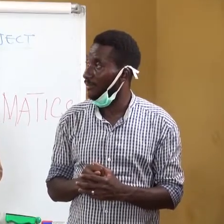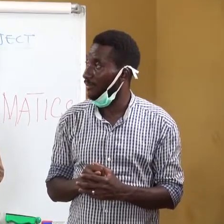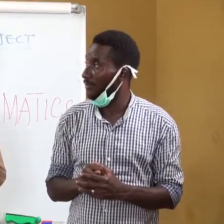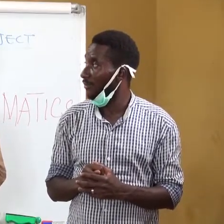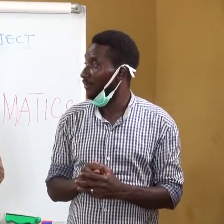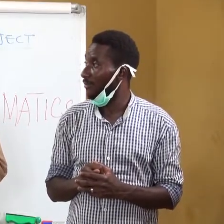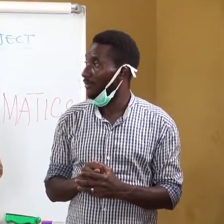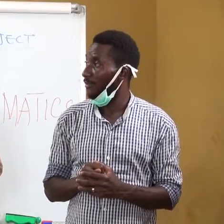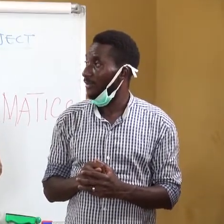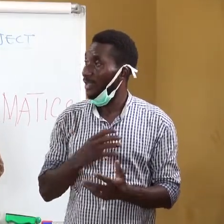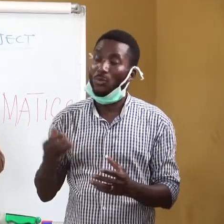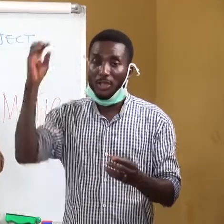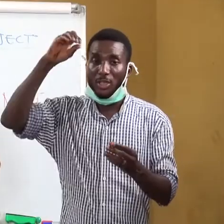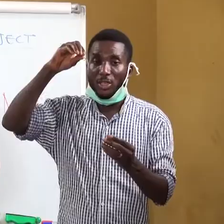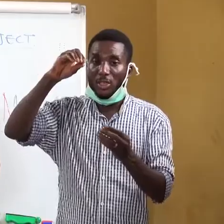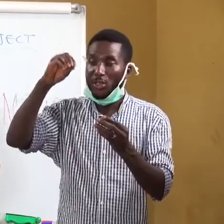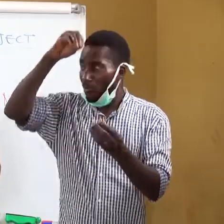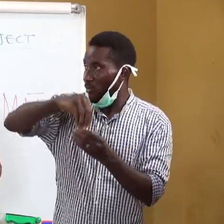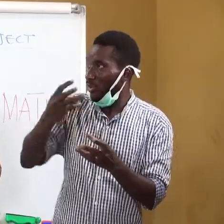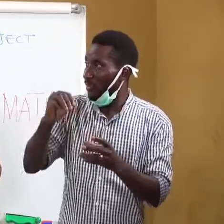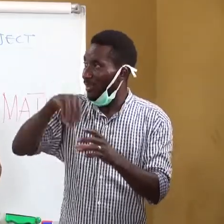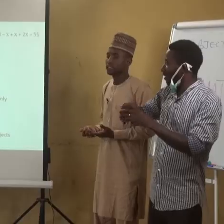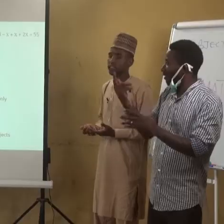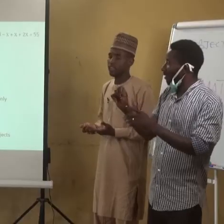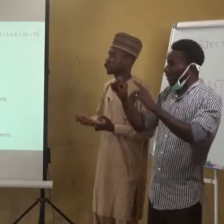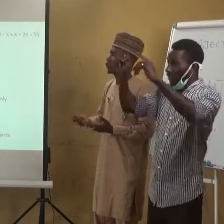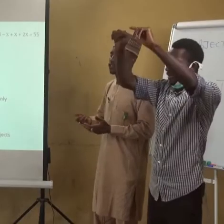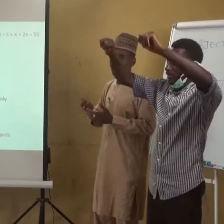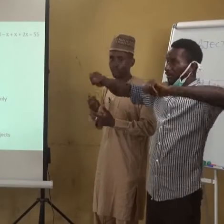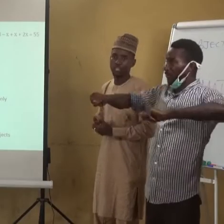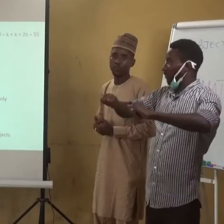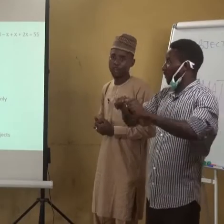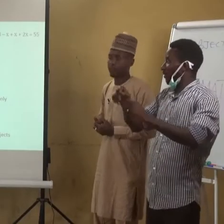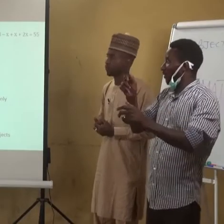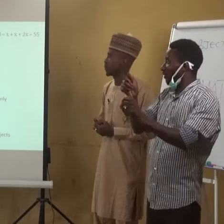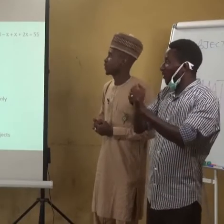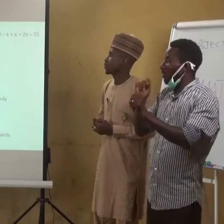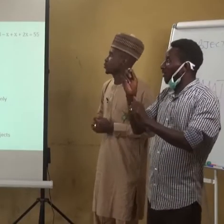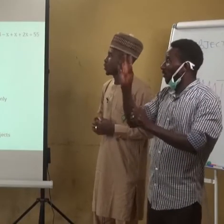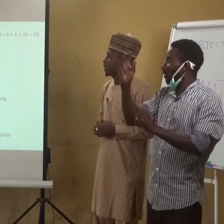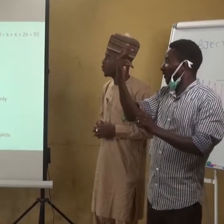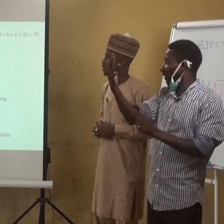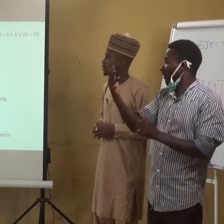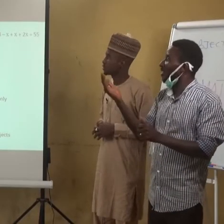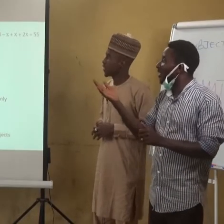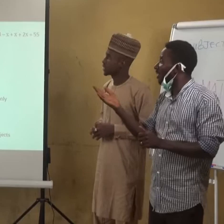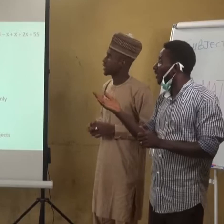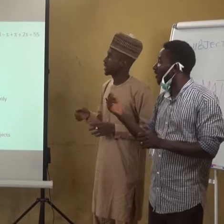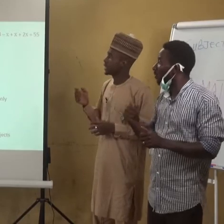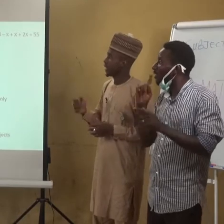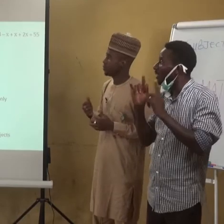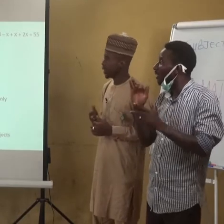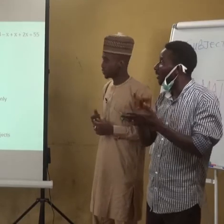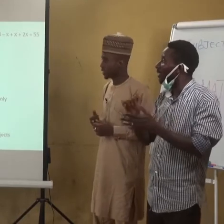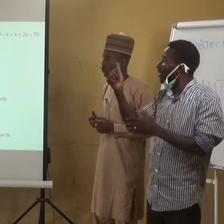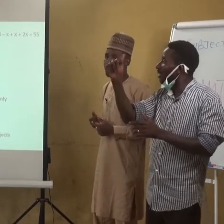x, and we equate it to the universal set, which is 25. So here we